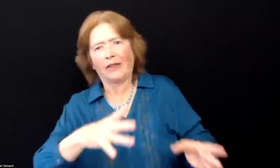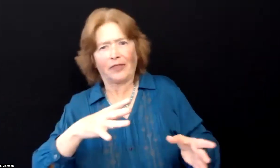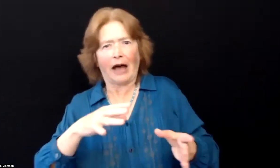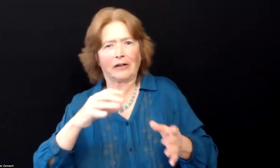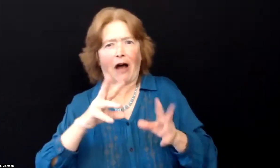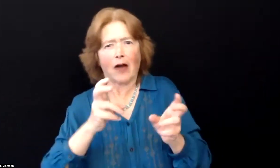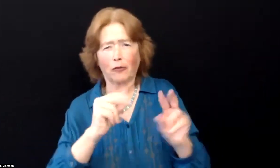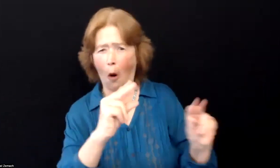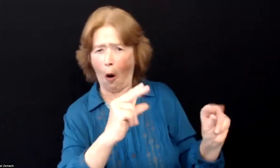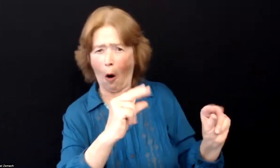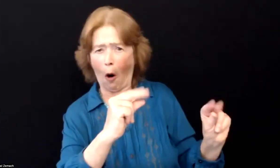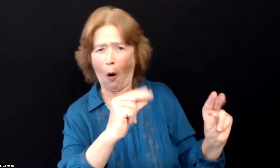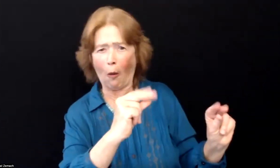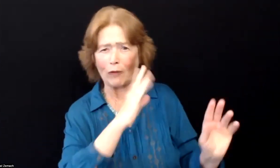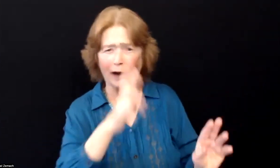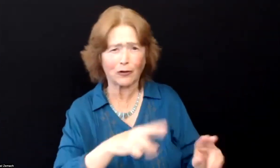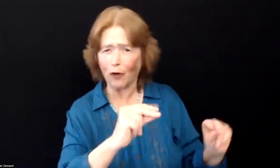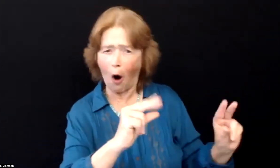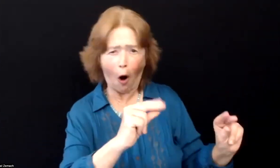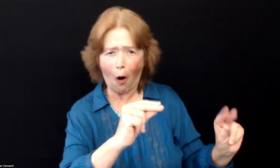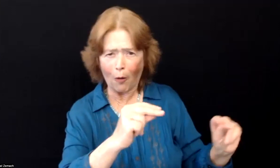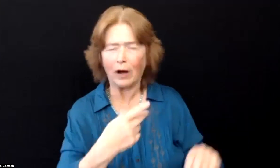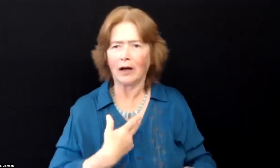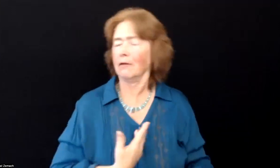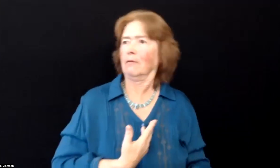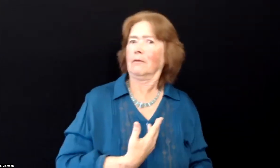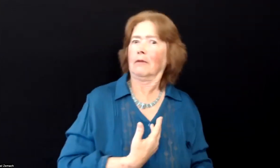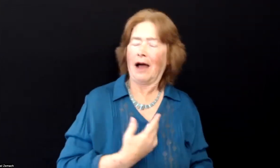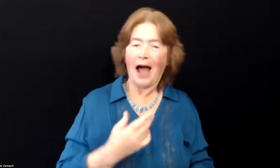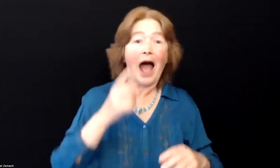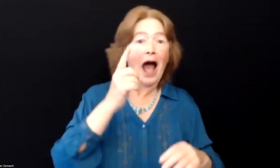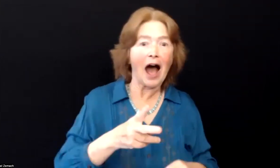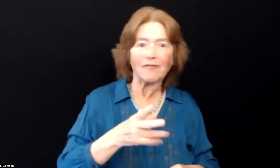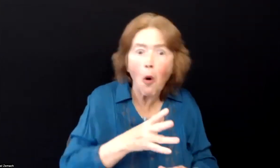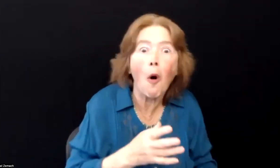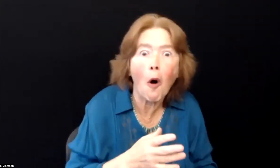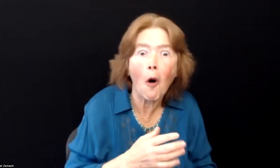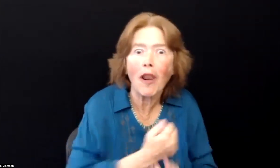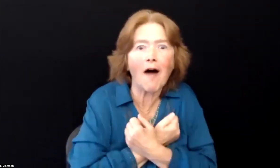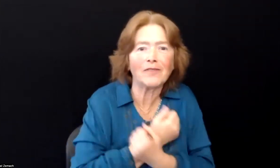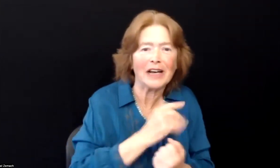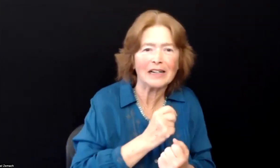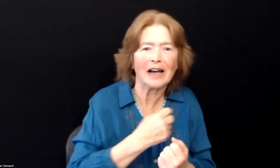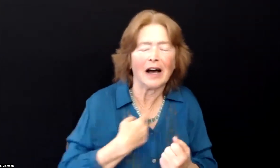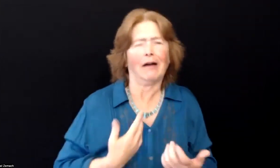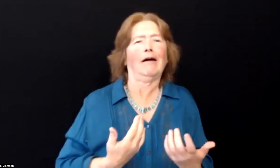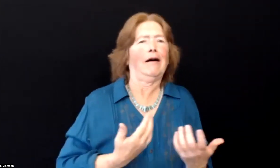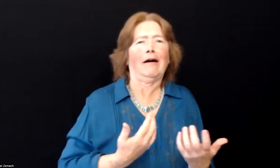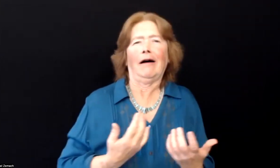hated that title. They're like, no, that's not the right title. And the other half were like, oh, okay, yeah, I like it. So I was kind